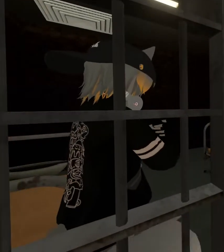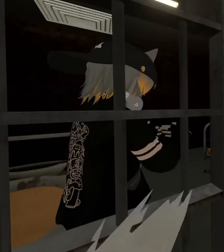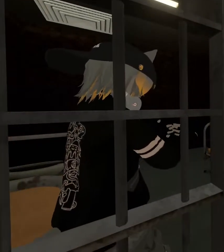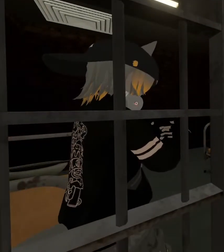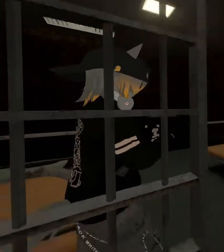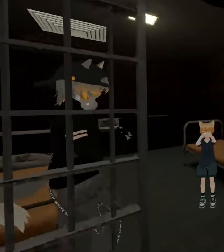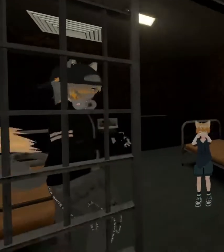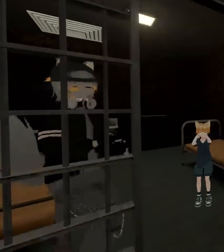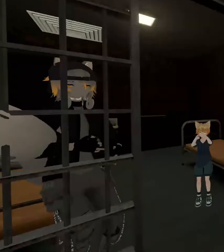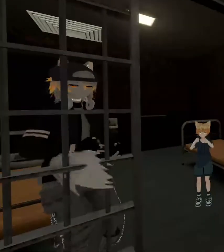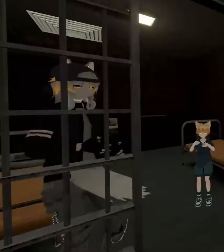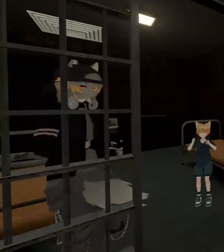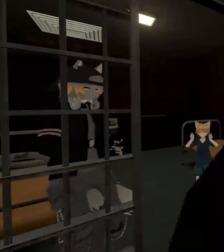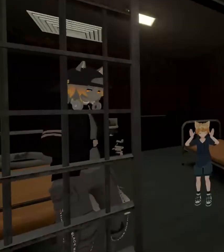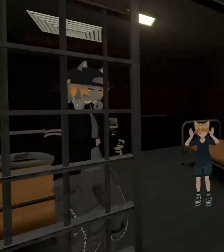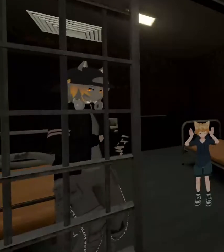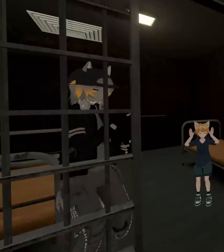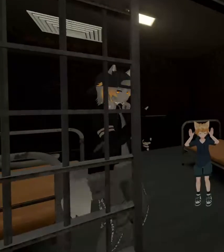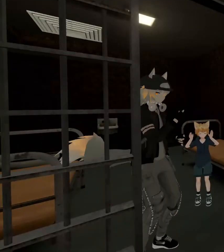The cell doors have been opened.